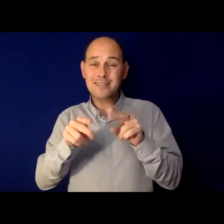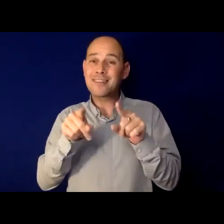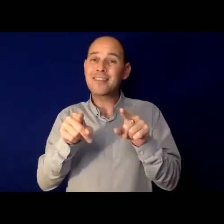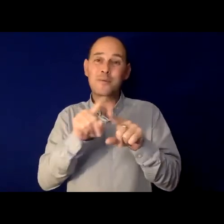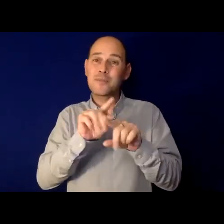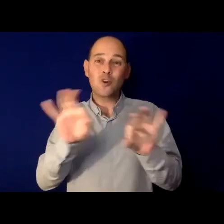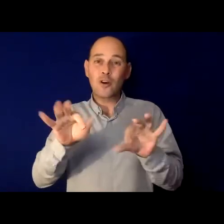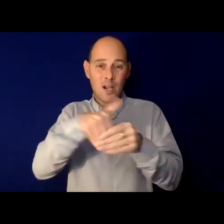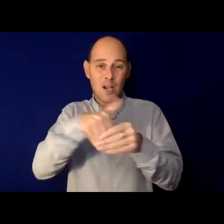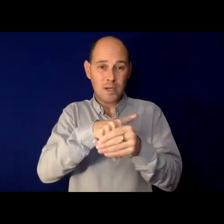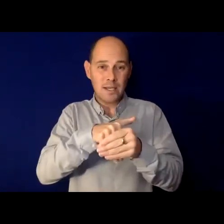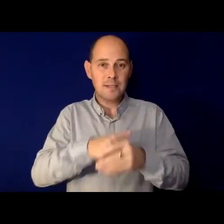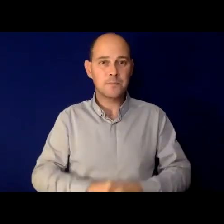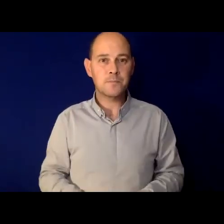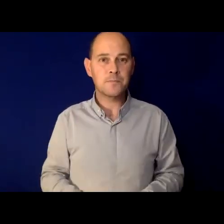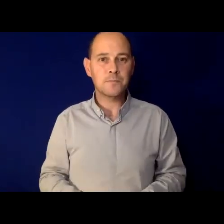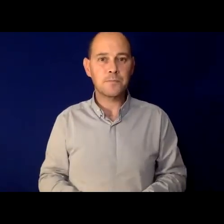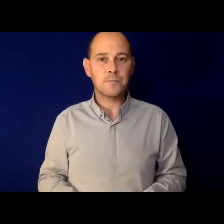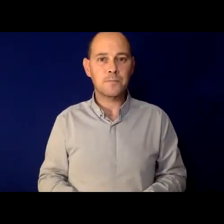Maybe next slide.